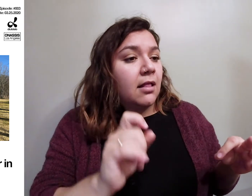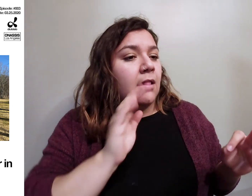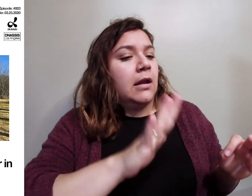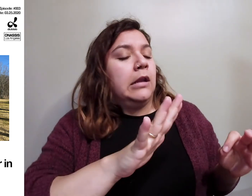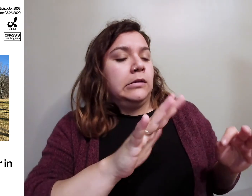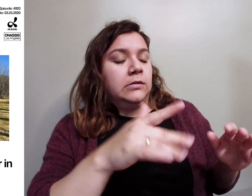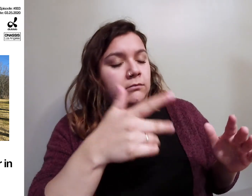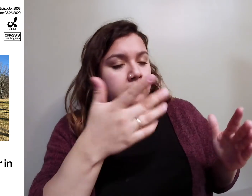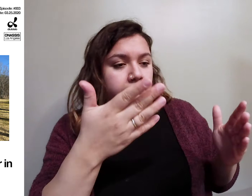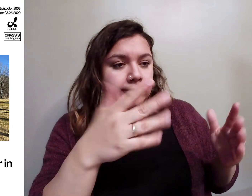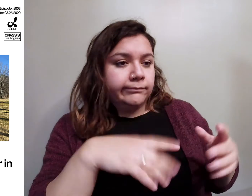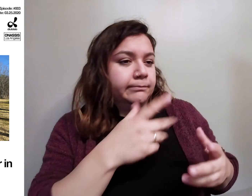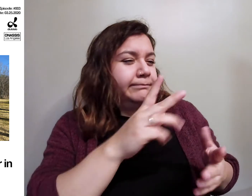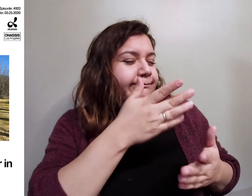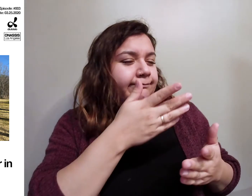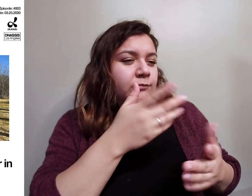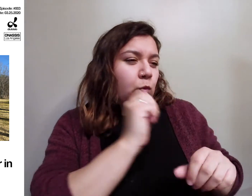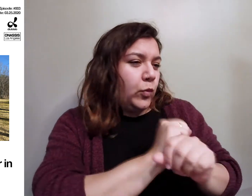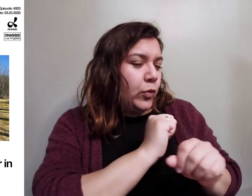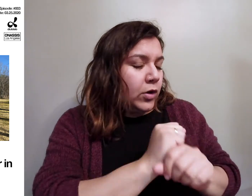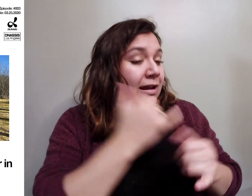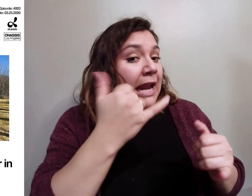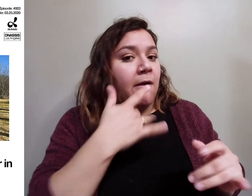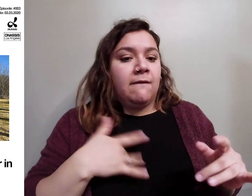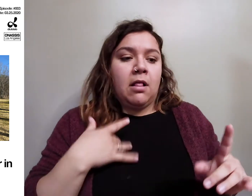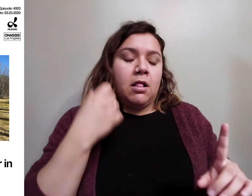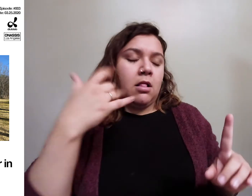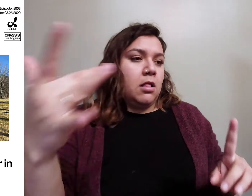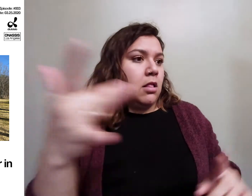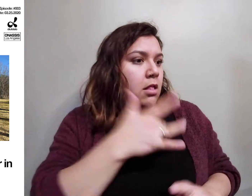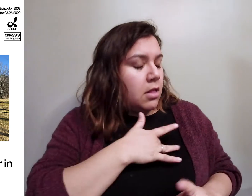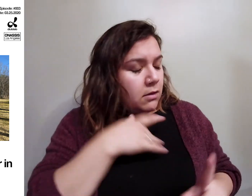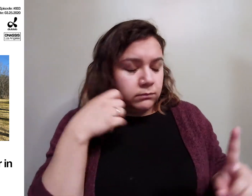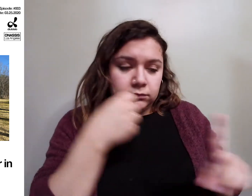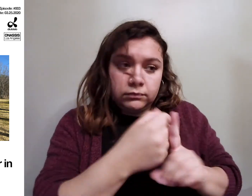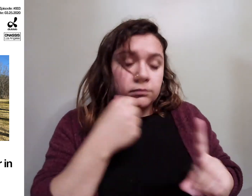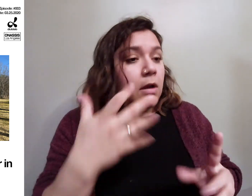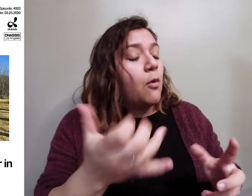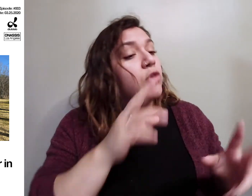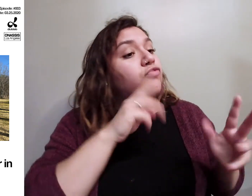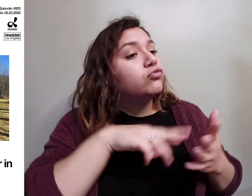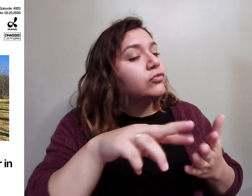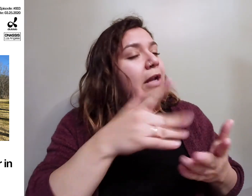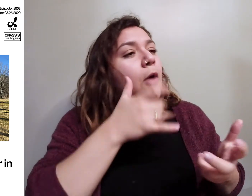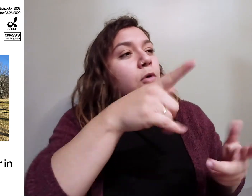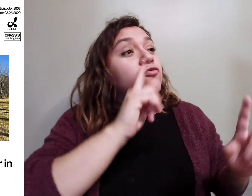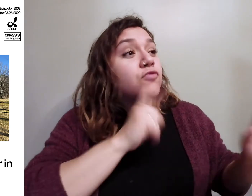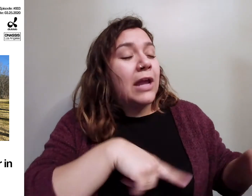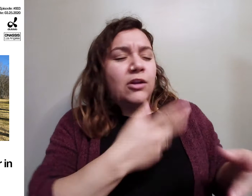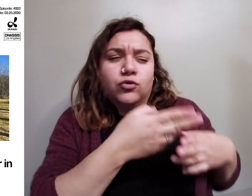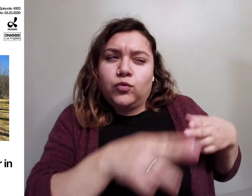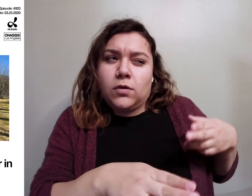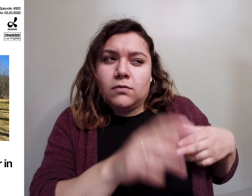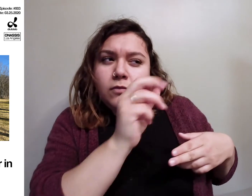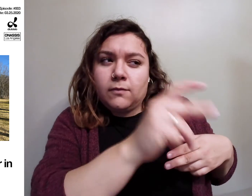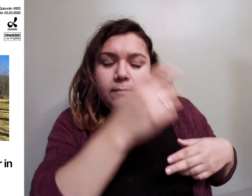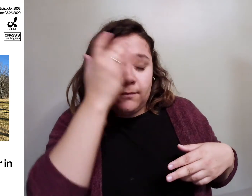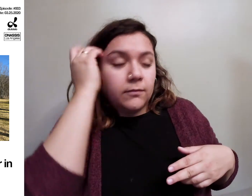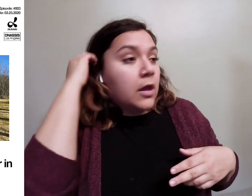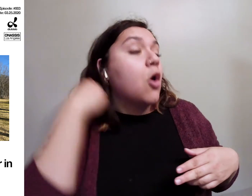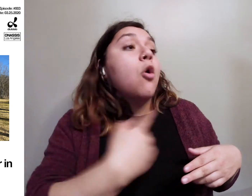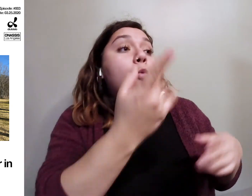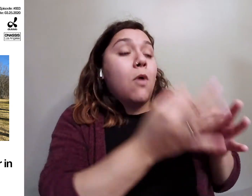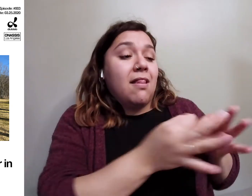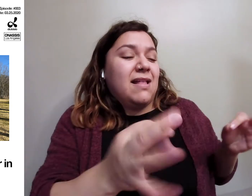line. All of humanity's problems stems from man's inability